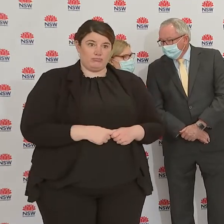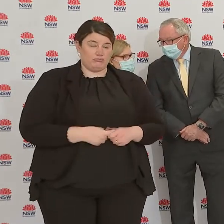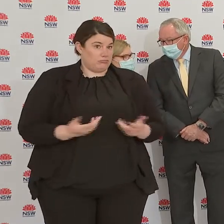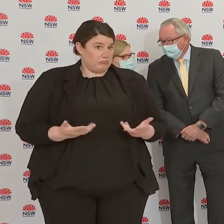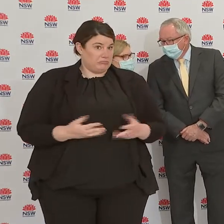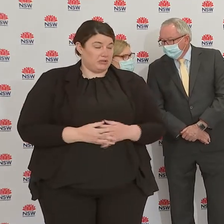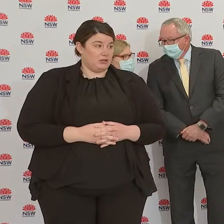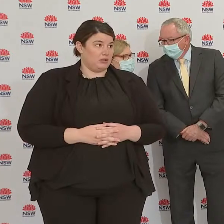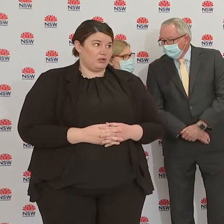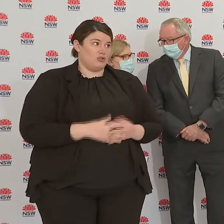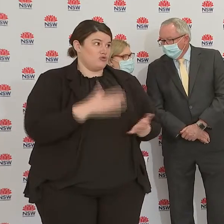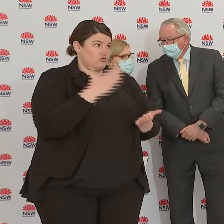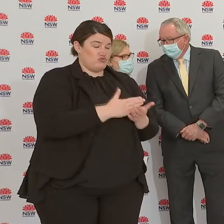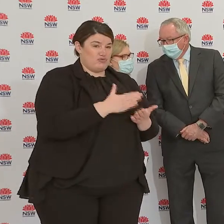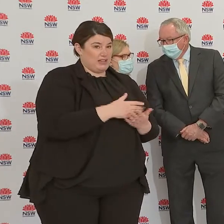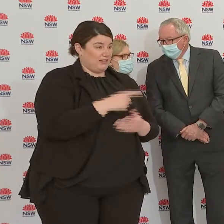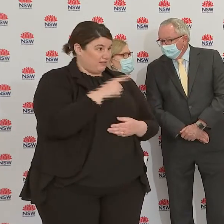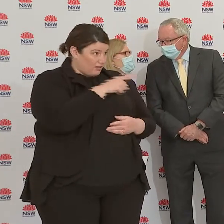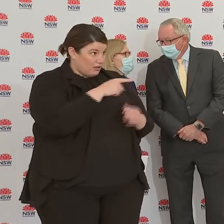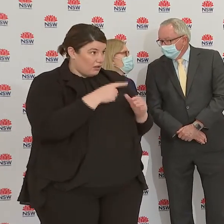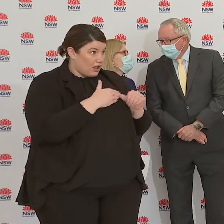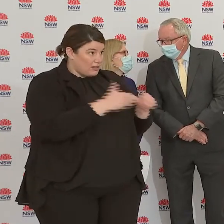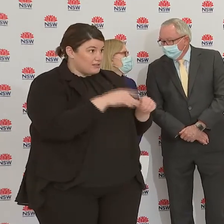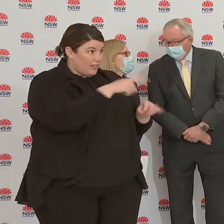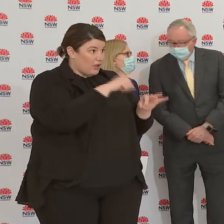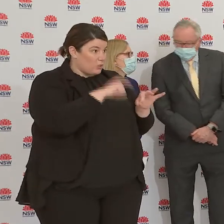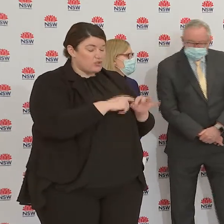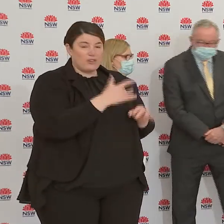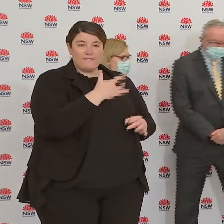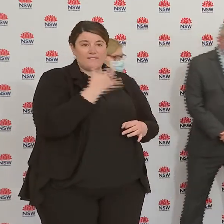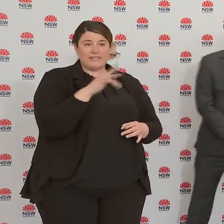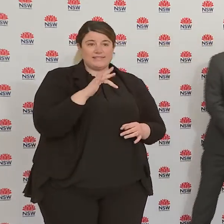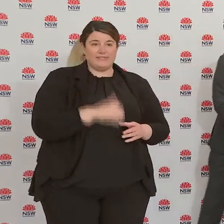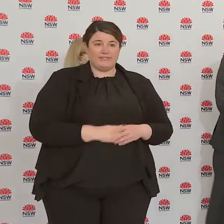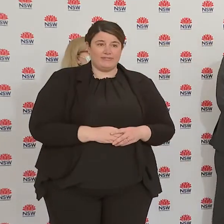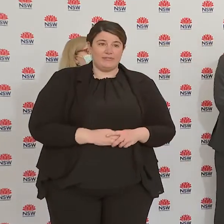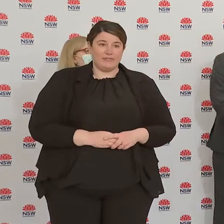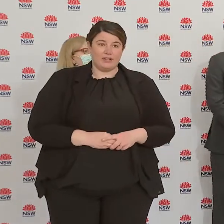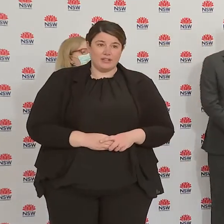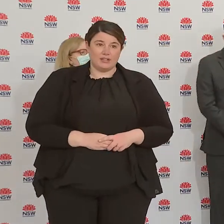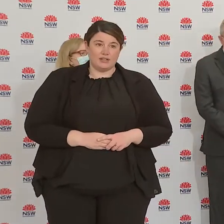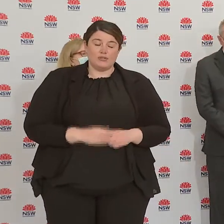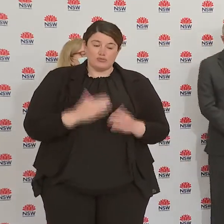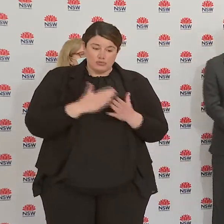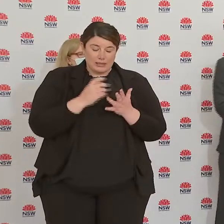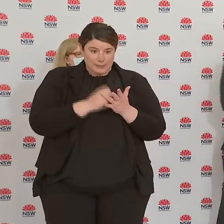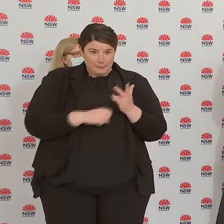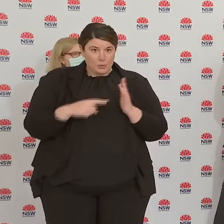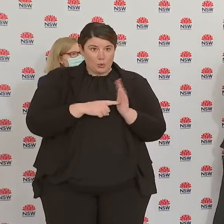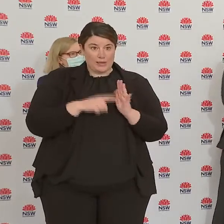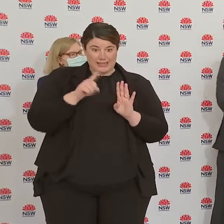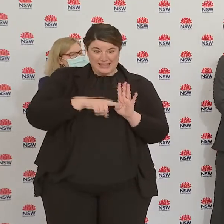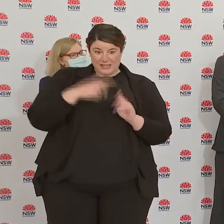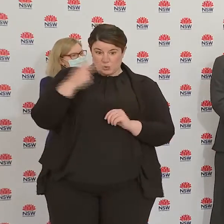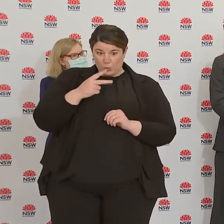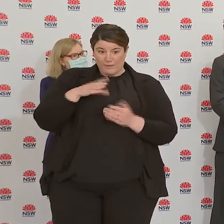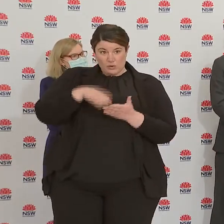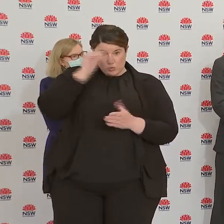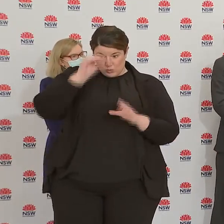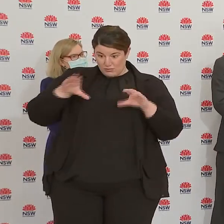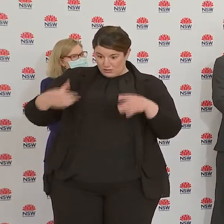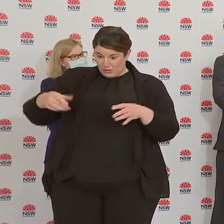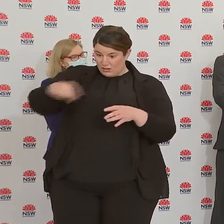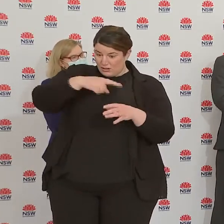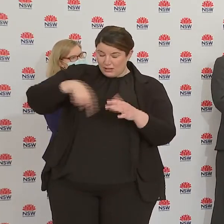is in the best interest of public health. And can I stress how important it is for us to get Year 12 students